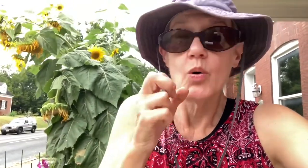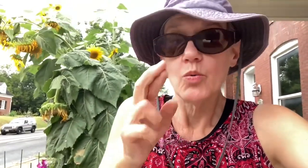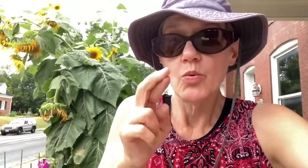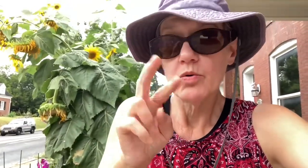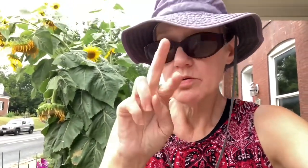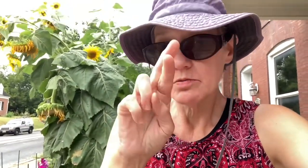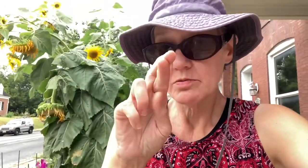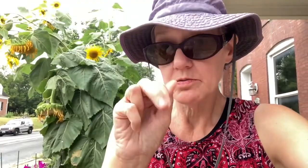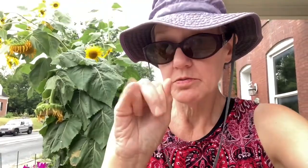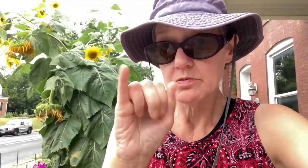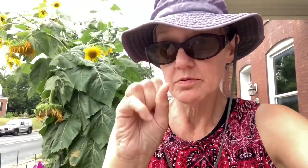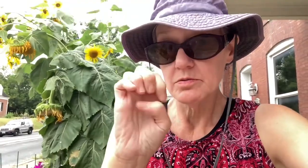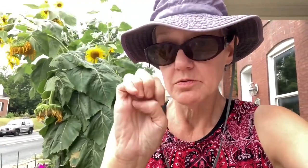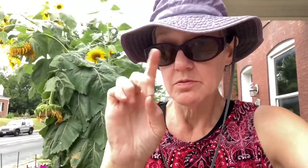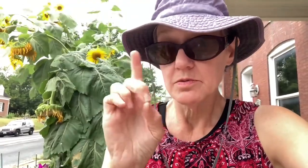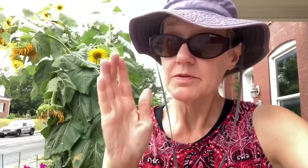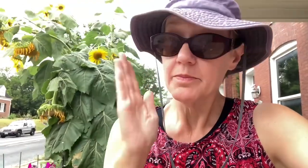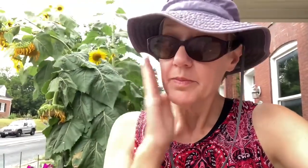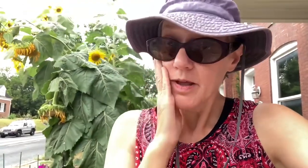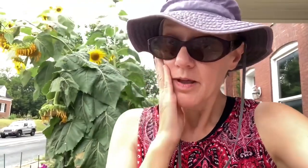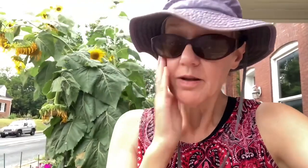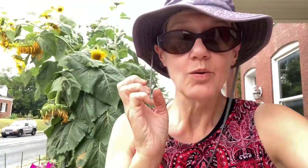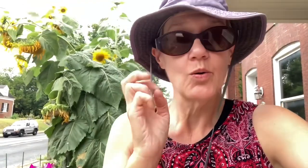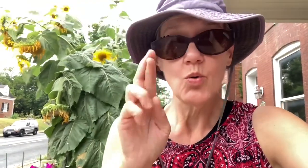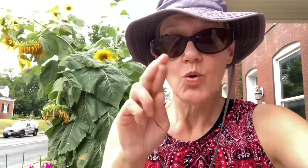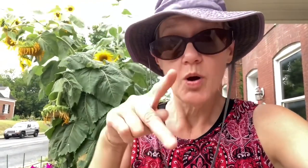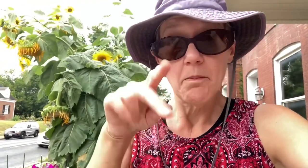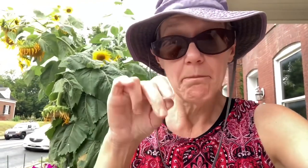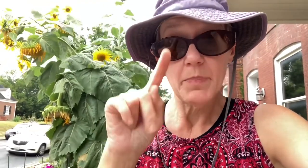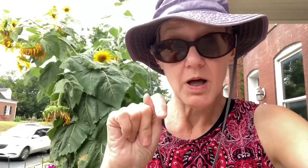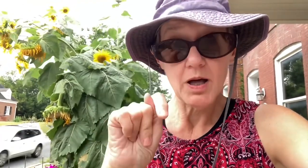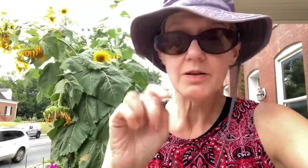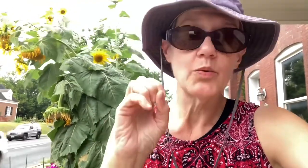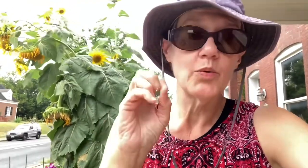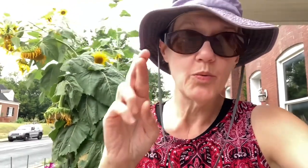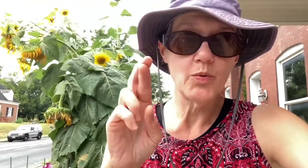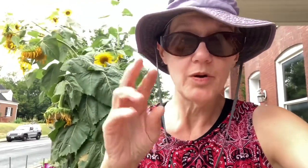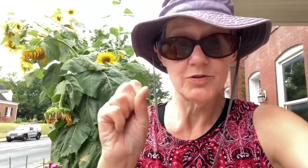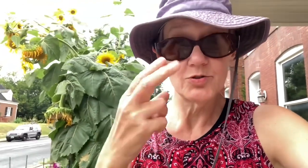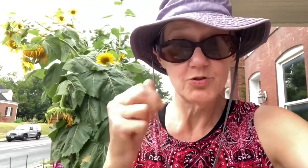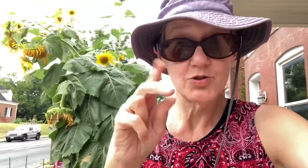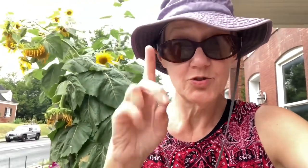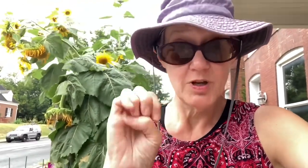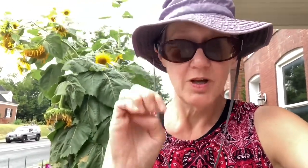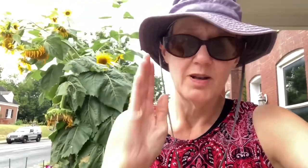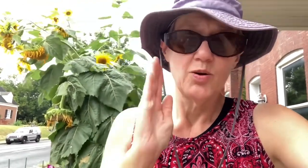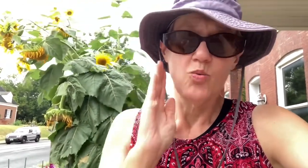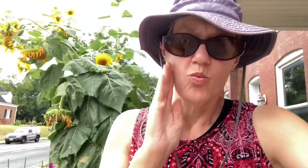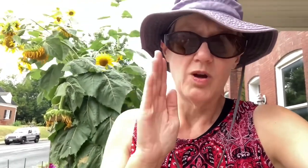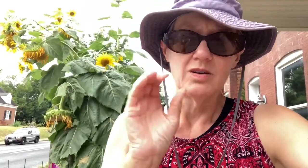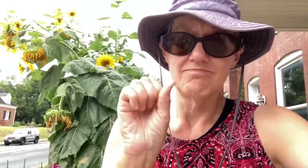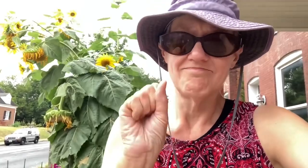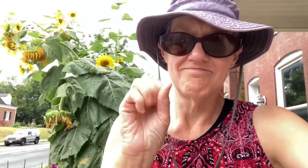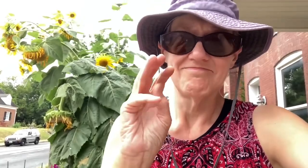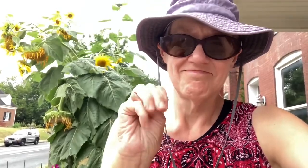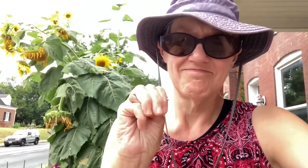close together, or grow them in a raised bed, or a pot, or in the shade, they're going to